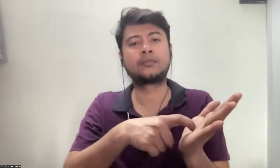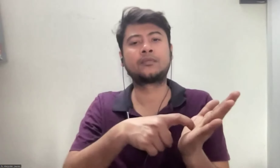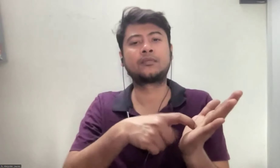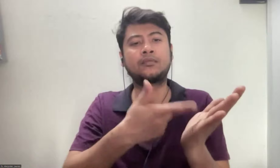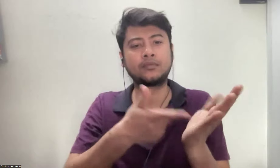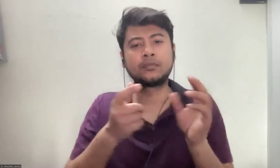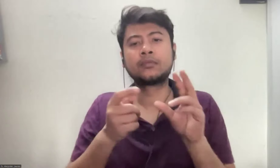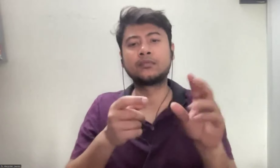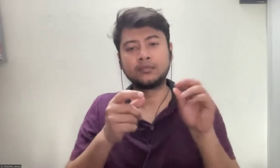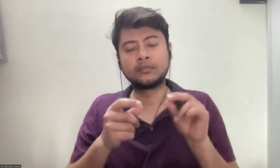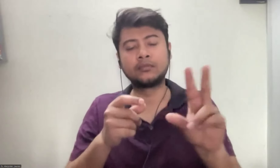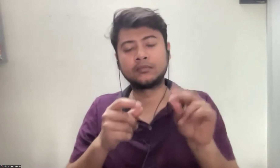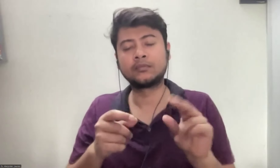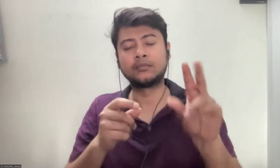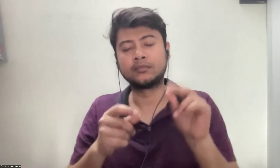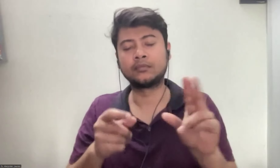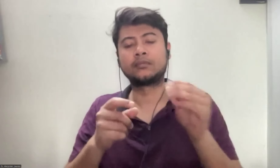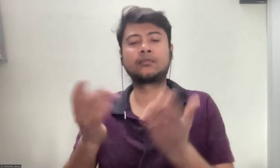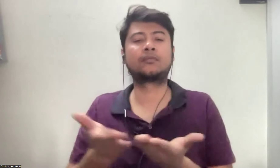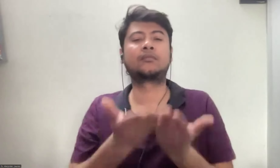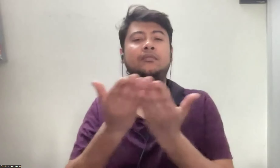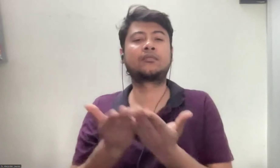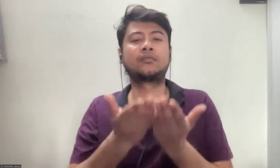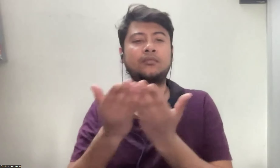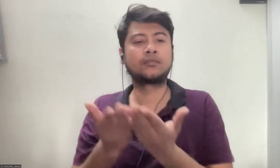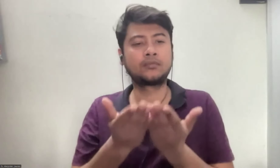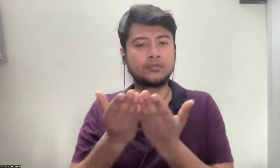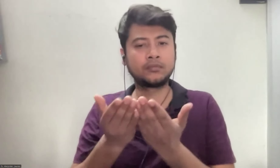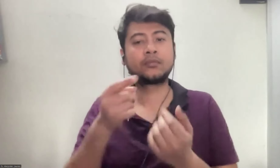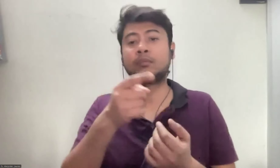If that is okay, because the entire Aarti is in Sanskrit.